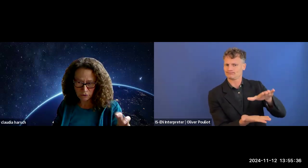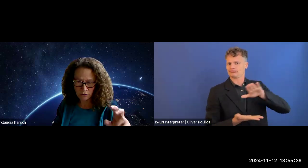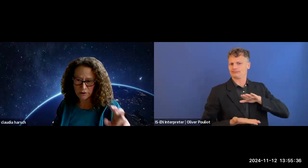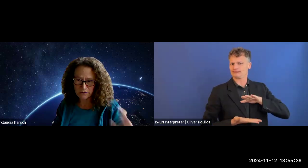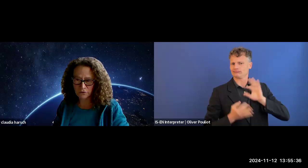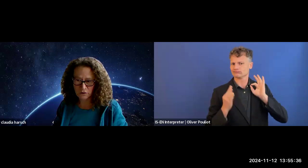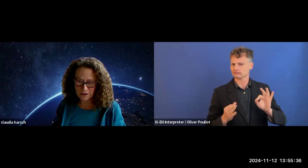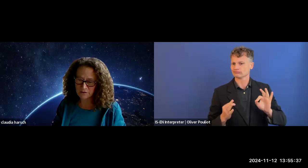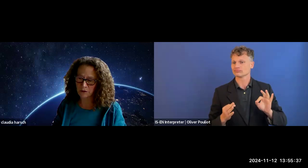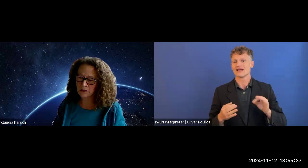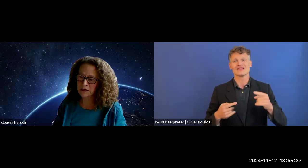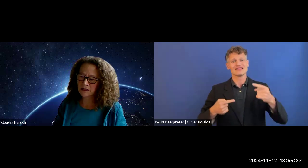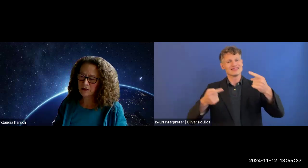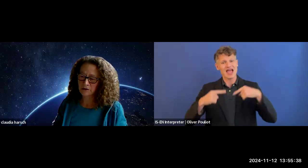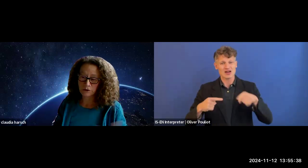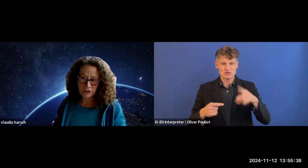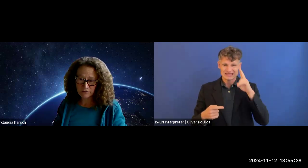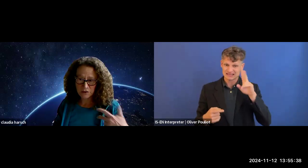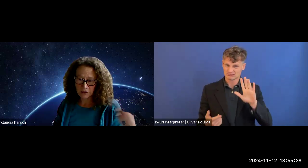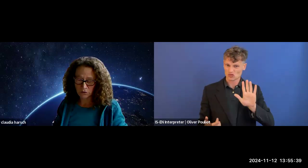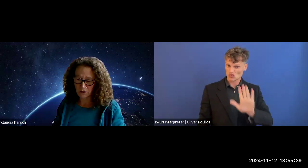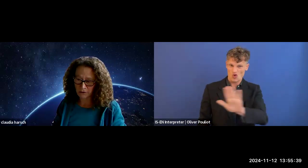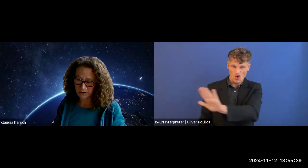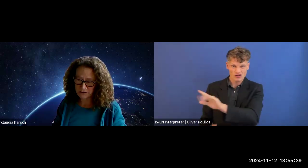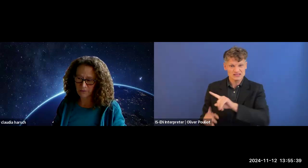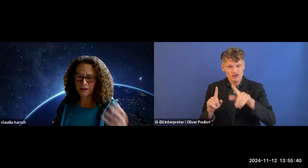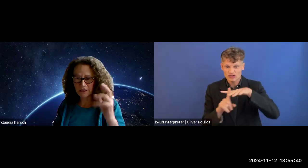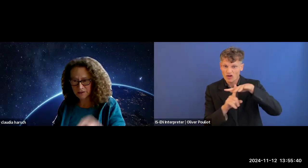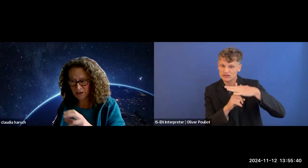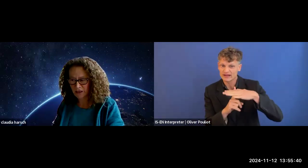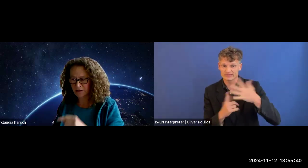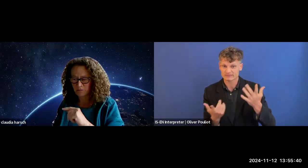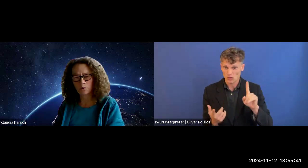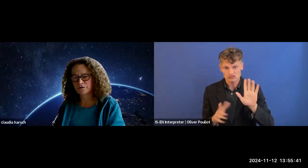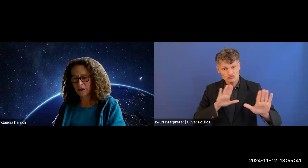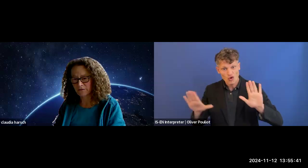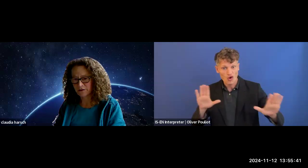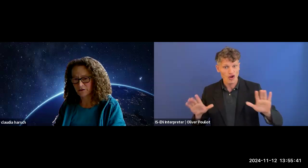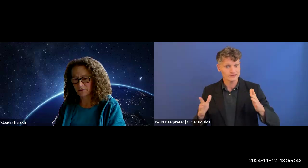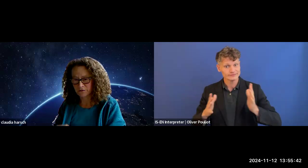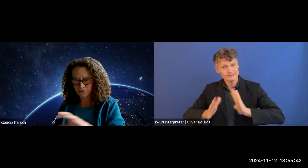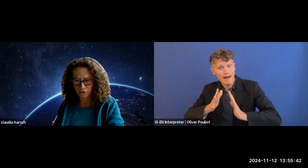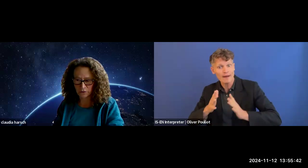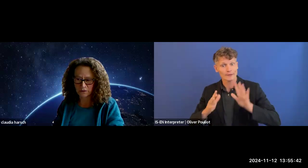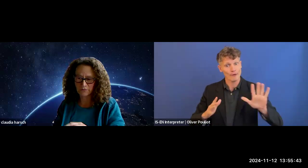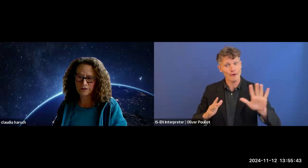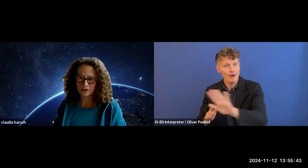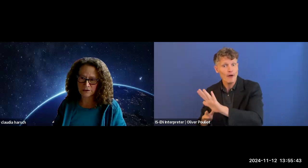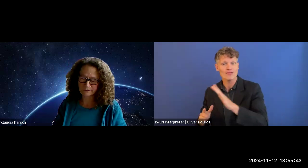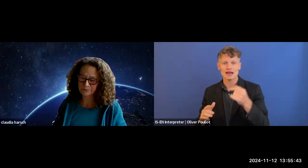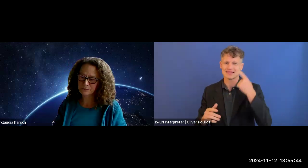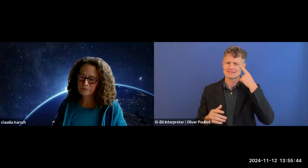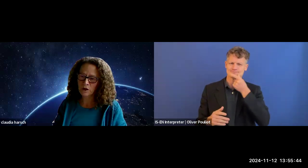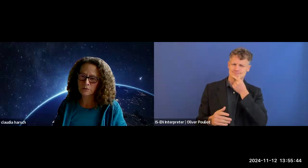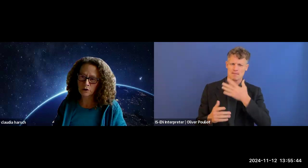relevant for your context, for your assessment, at which levels are your learners, and then select the most relevant descriptors for your